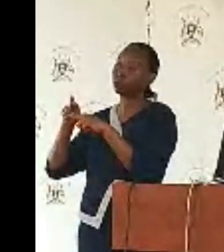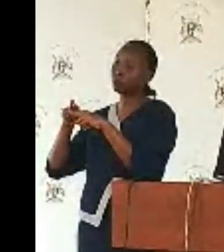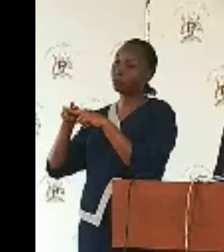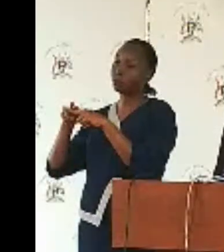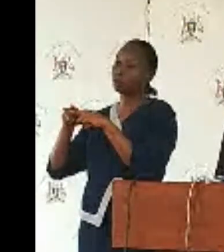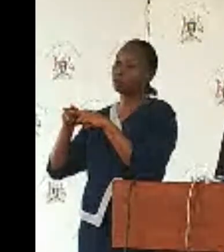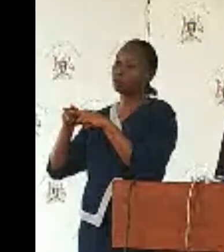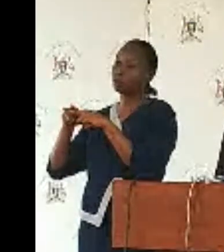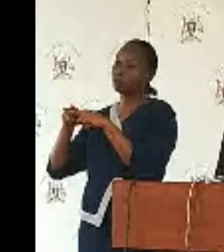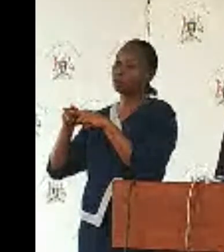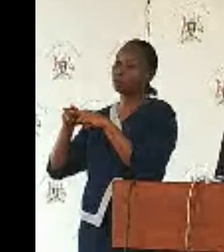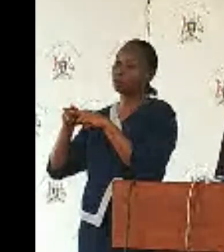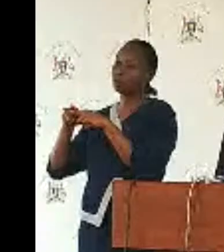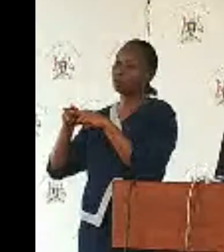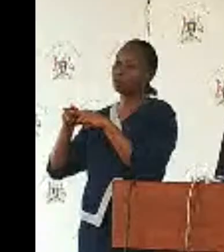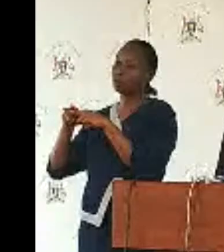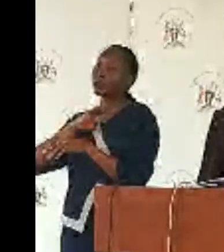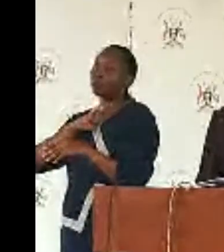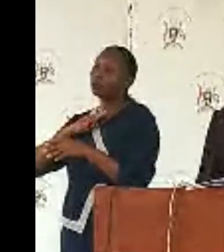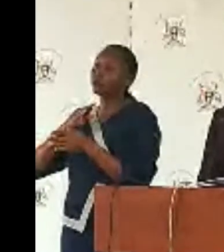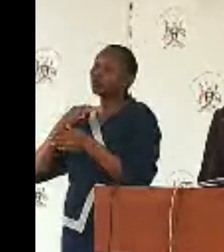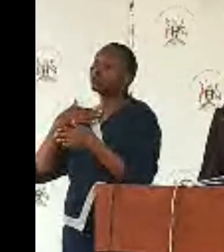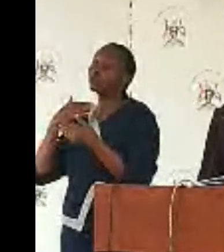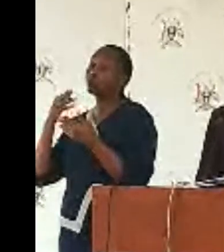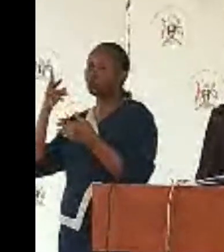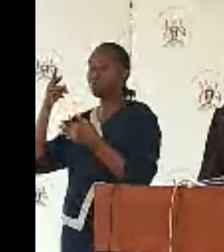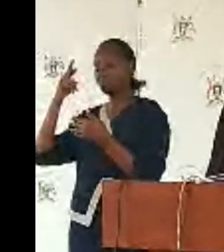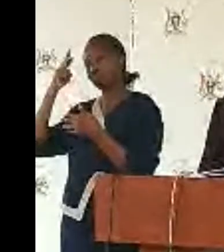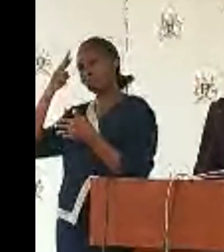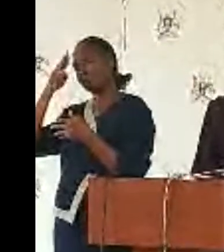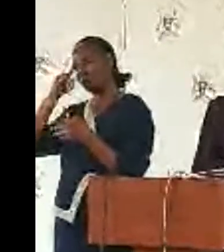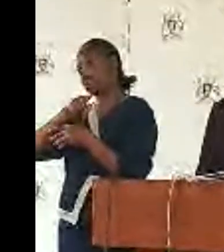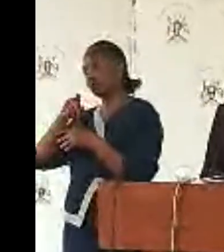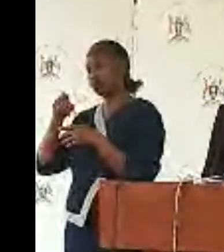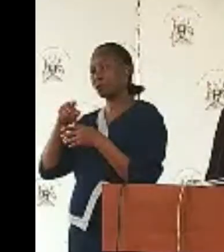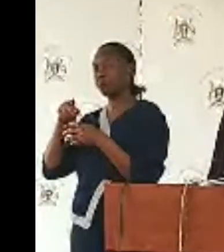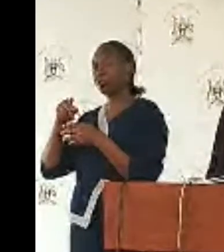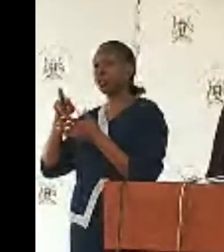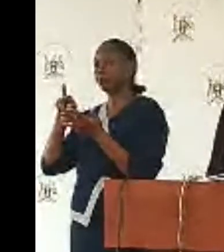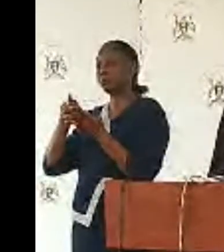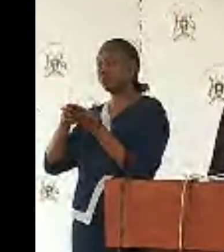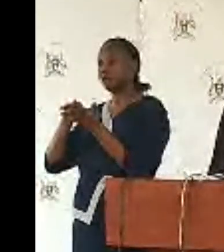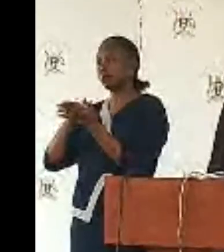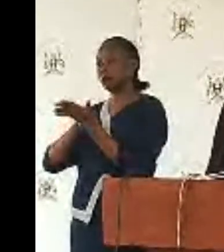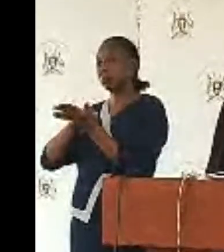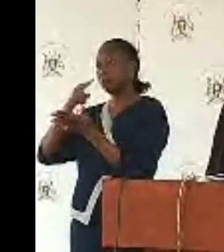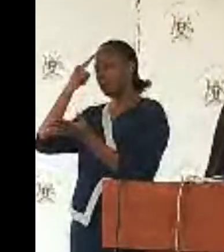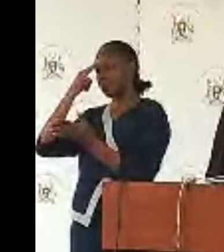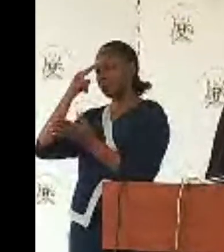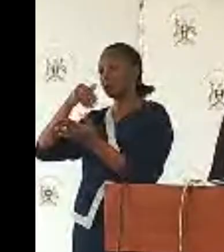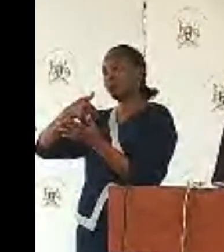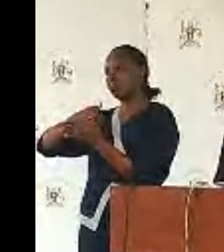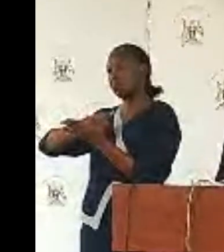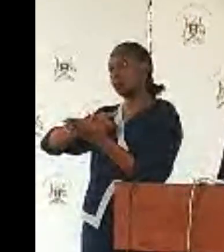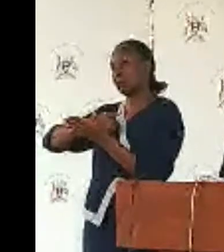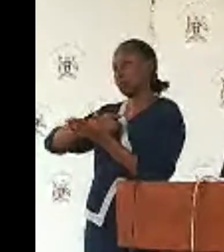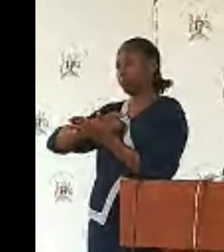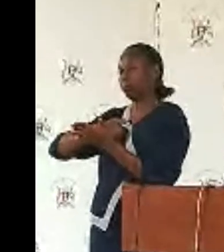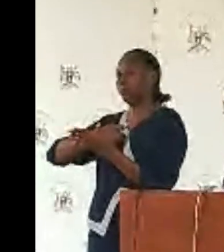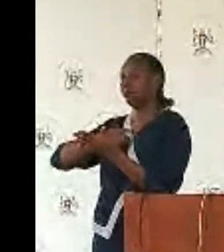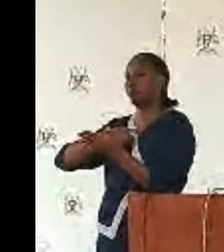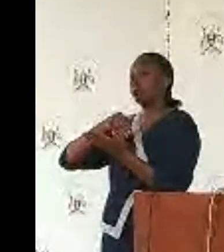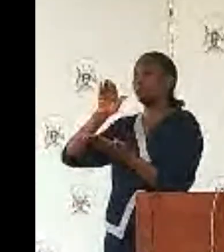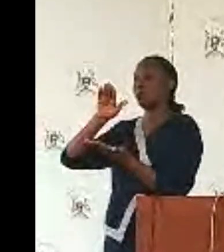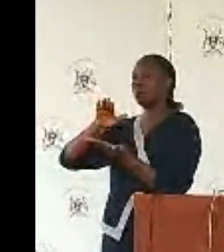Era ekitongole kyagala okubajjukiza nti abayizi bonna abeewandiisa mu siniya ey'okuna bateeka okuba n'akakwakulizo nti bateeka